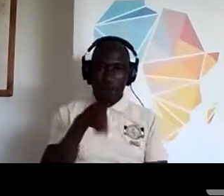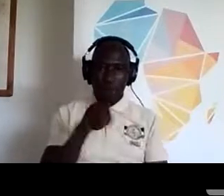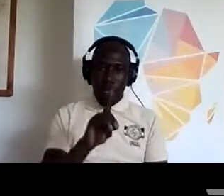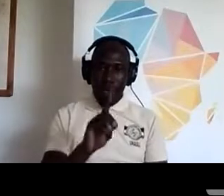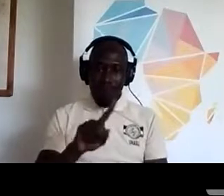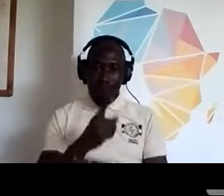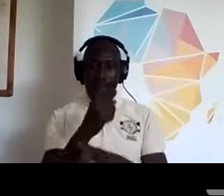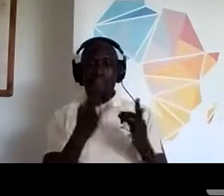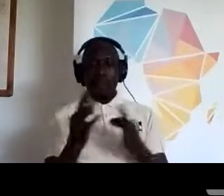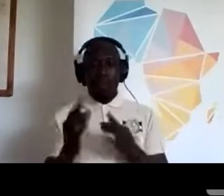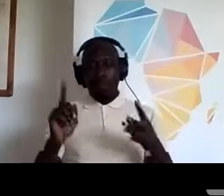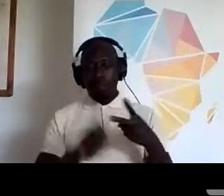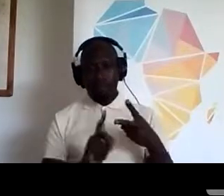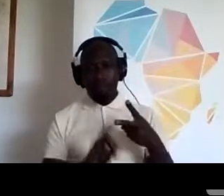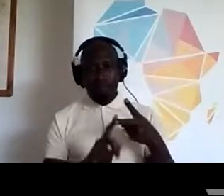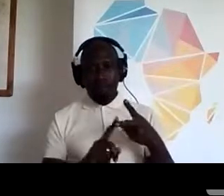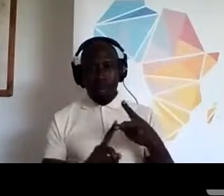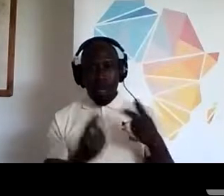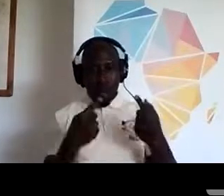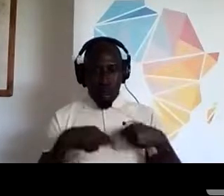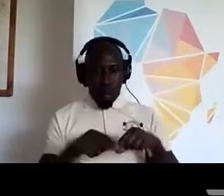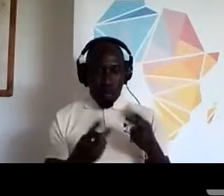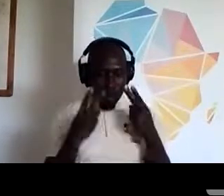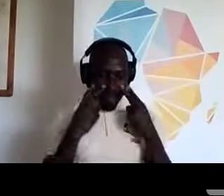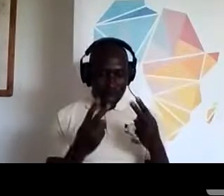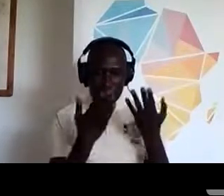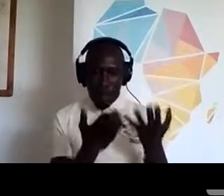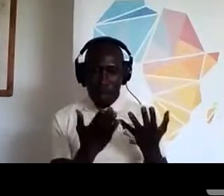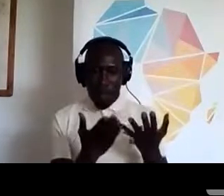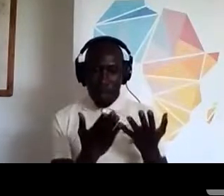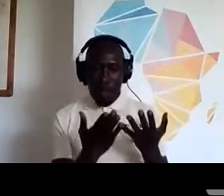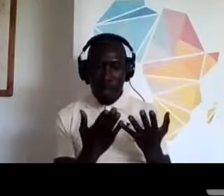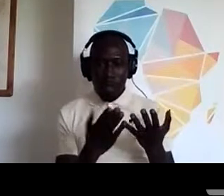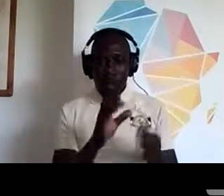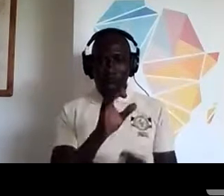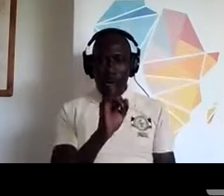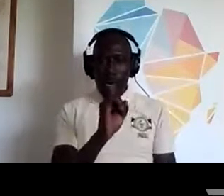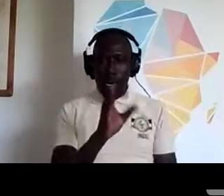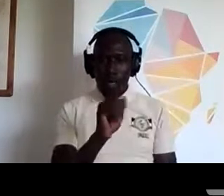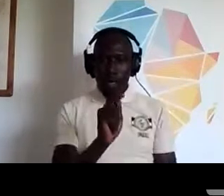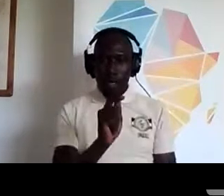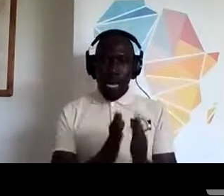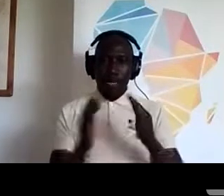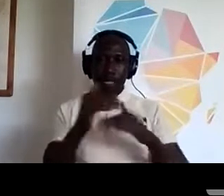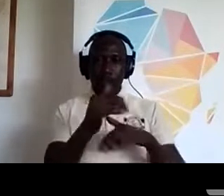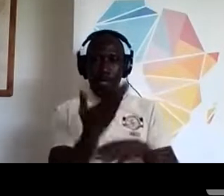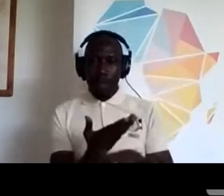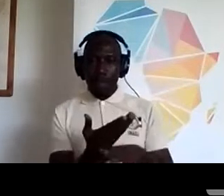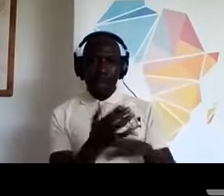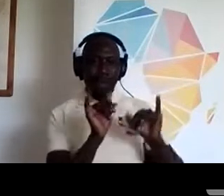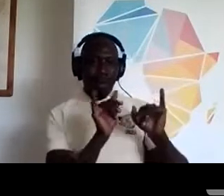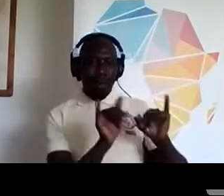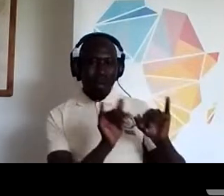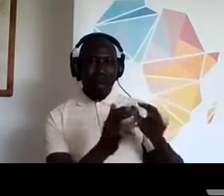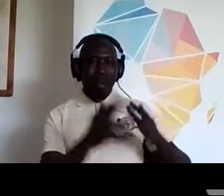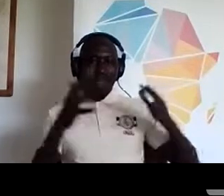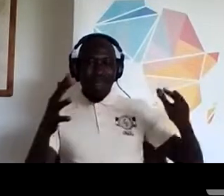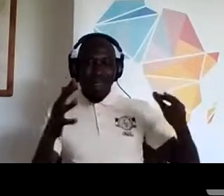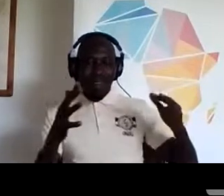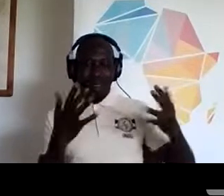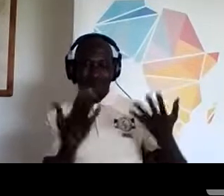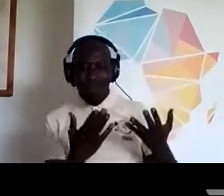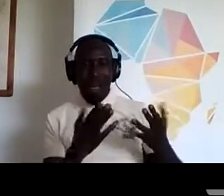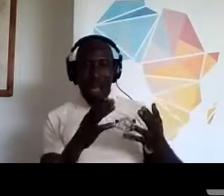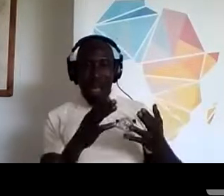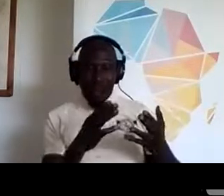conclusion. Second, we have also realized that ICT accessibility remains largely